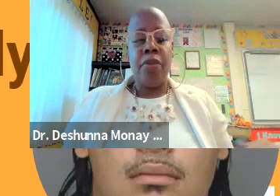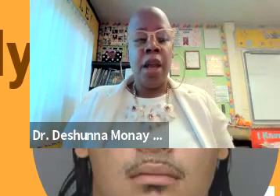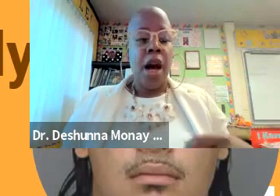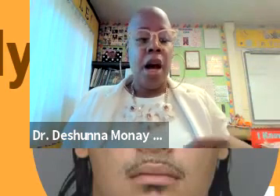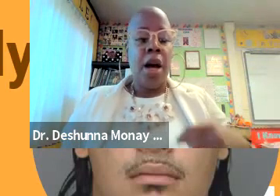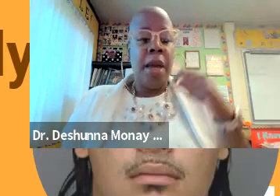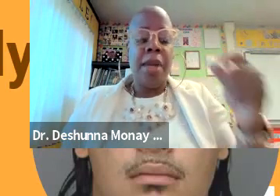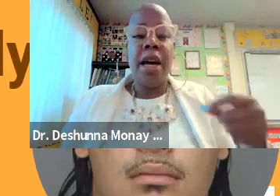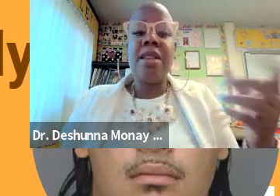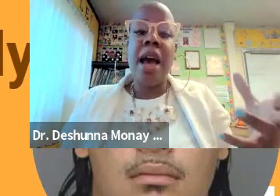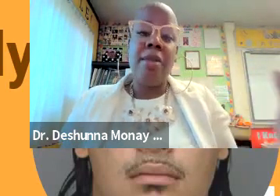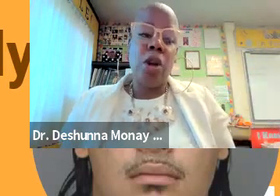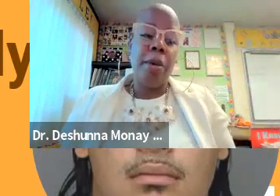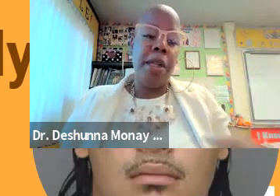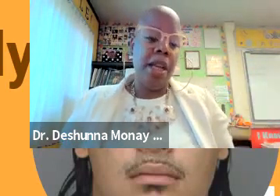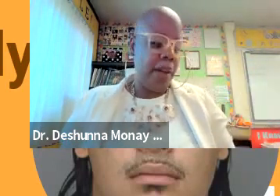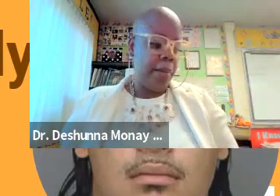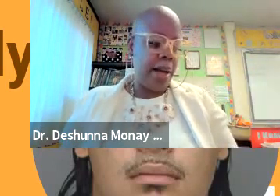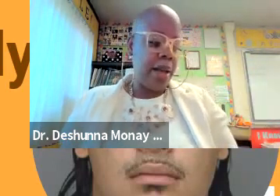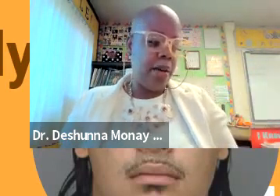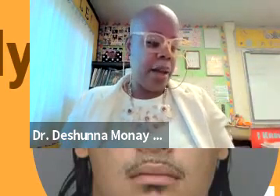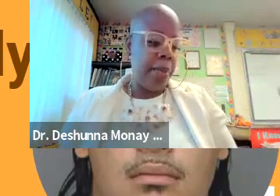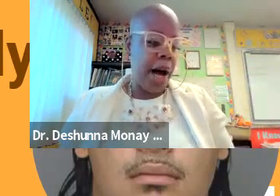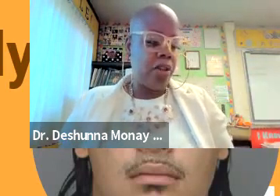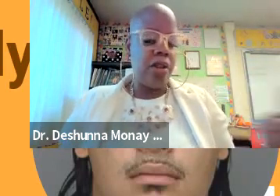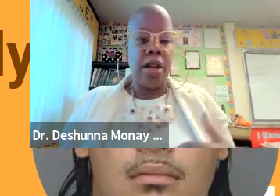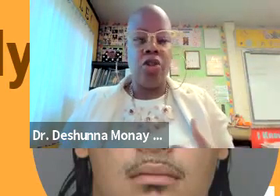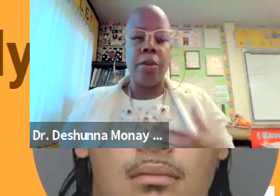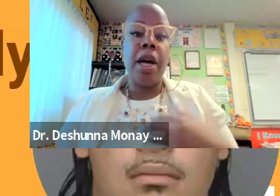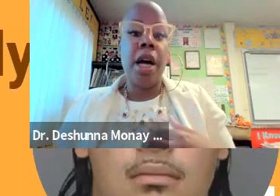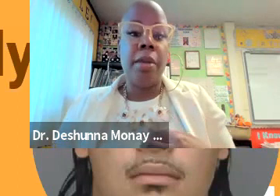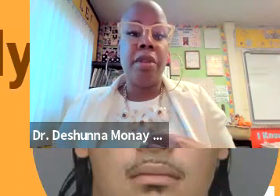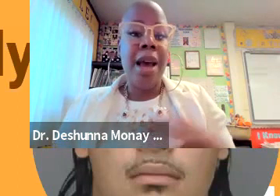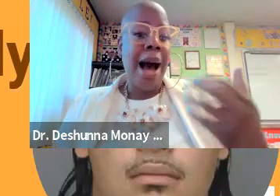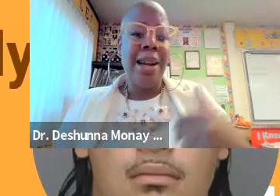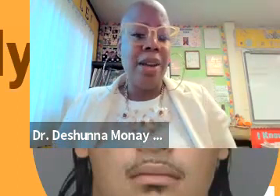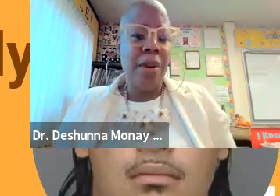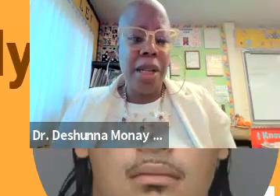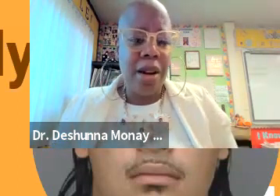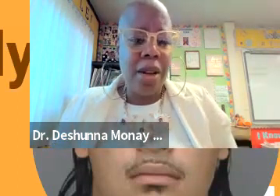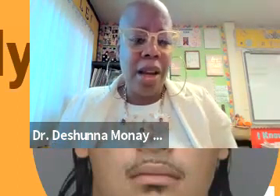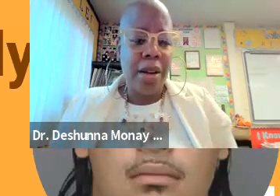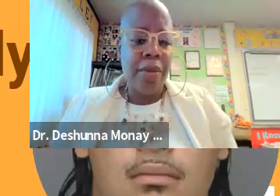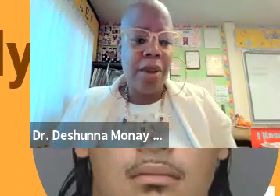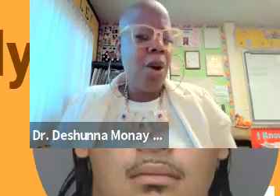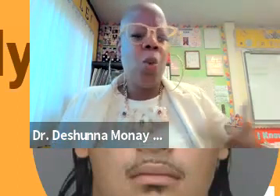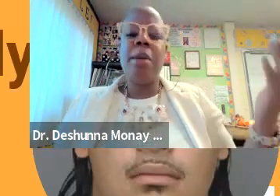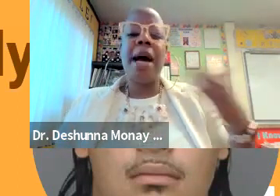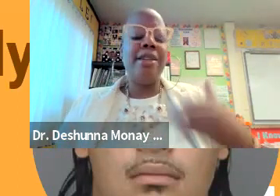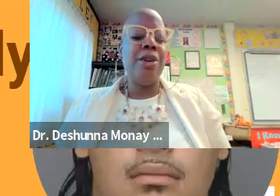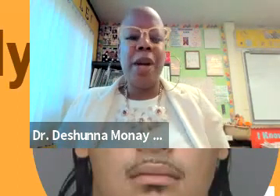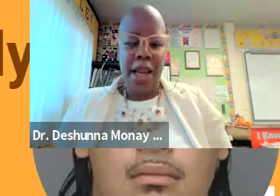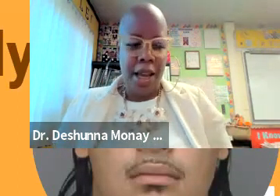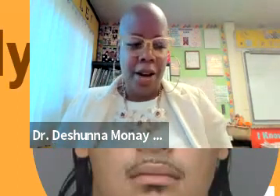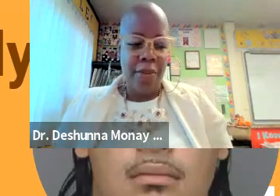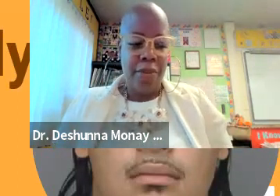myself. And because I have trouble believing in myself, the imposter syndrome comes. I don't even belong here. What am